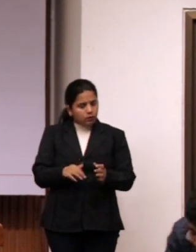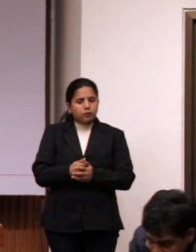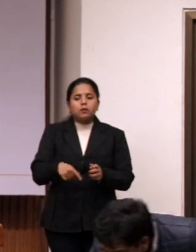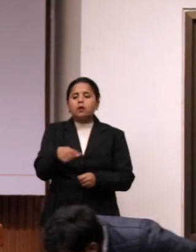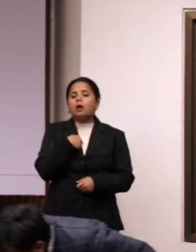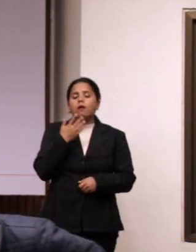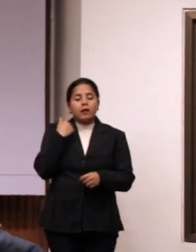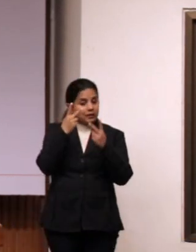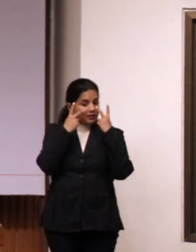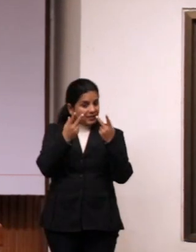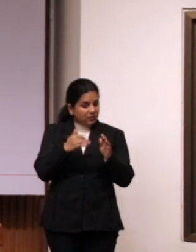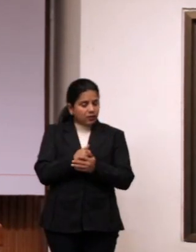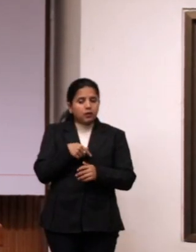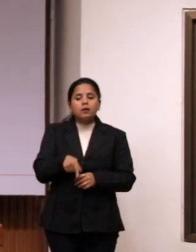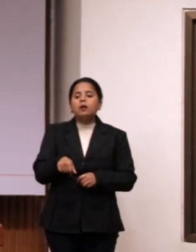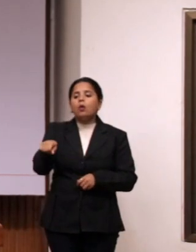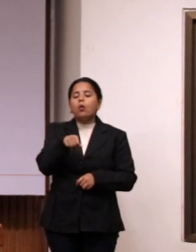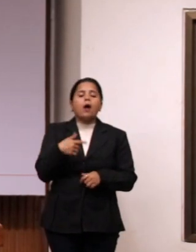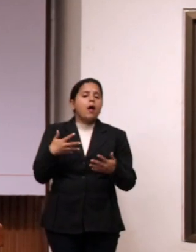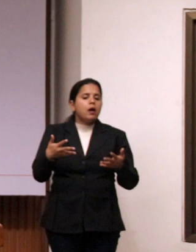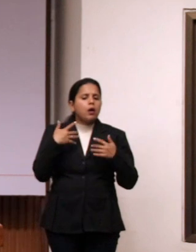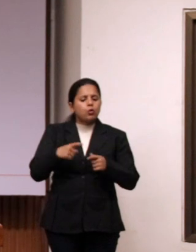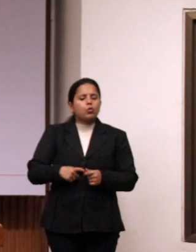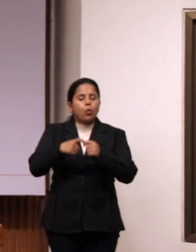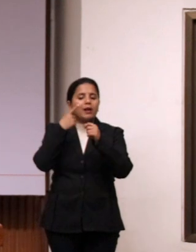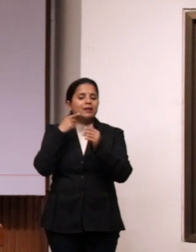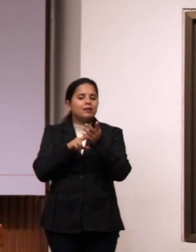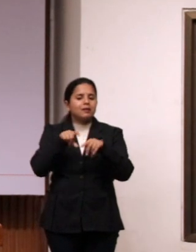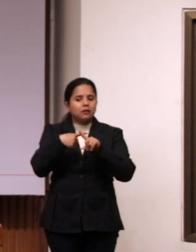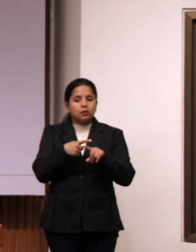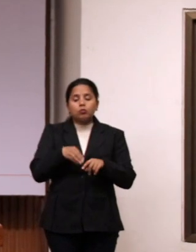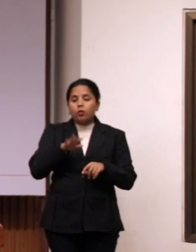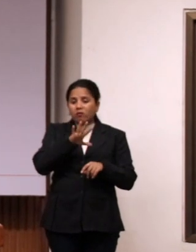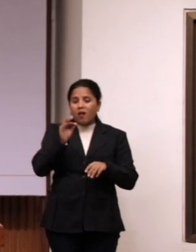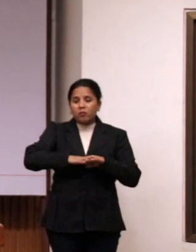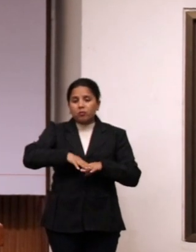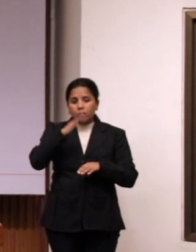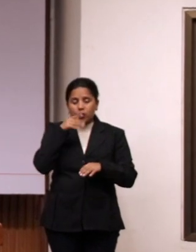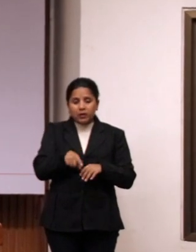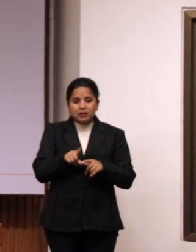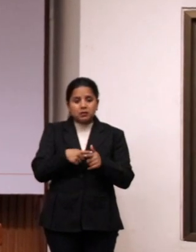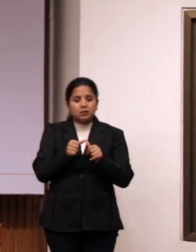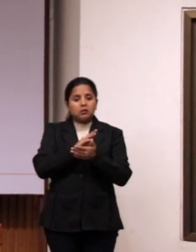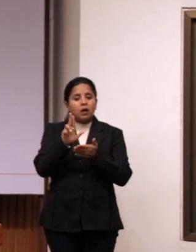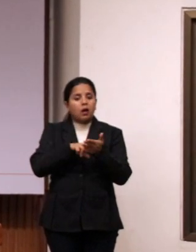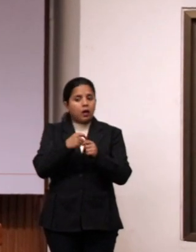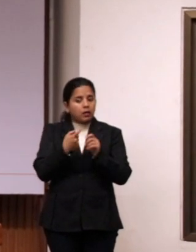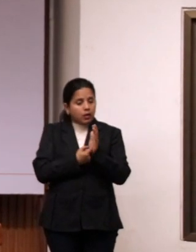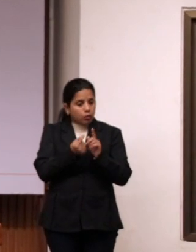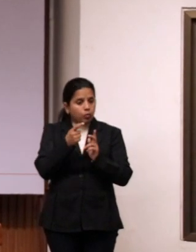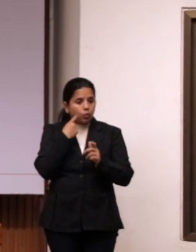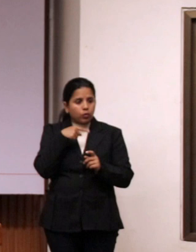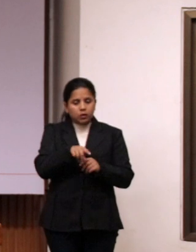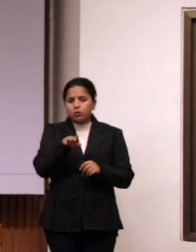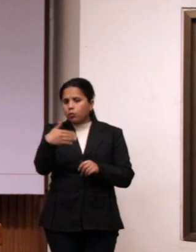seen when air quality index was more than 500 at Jahangirpuri, Yamunavasti Park has less